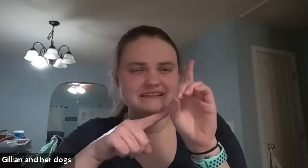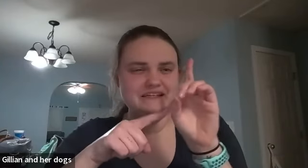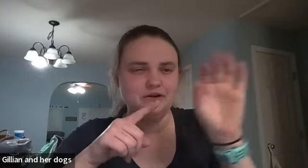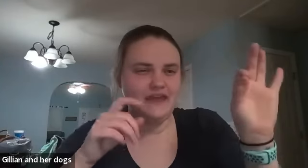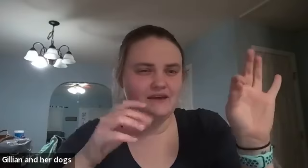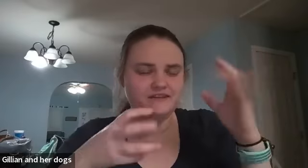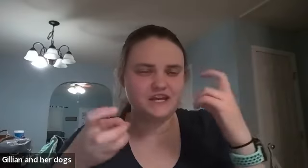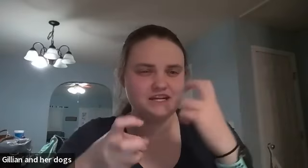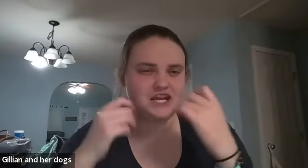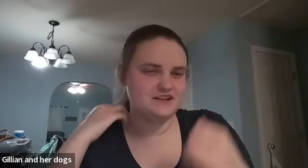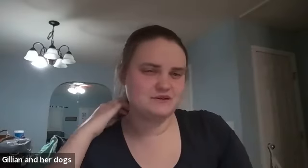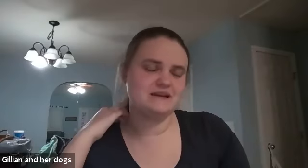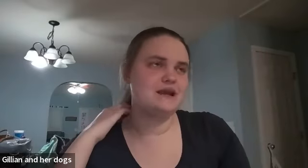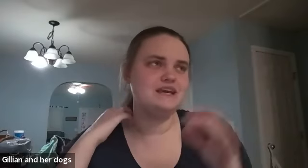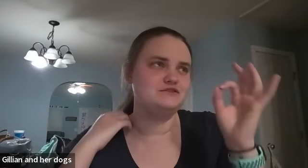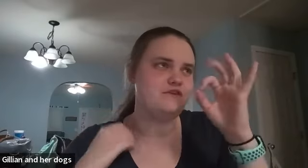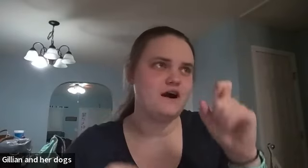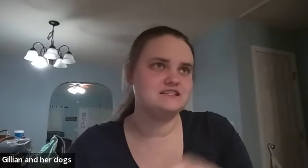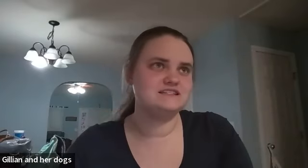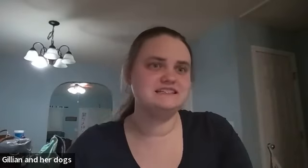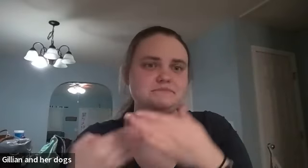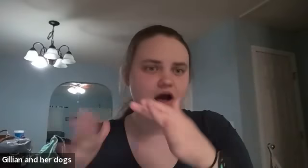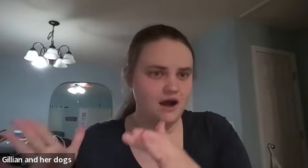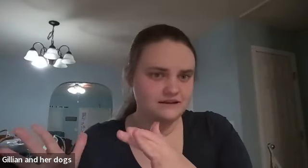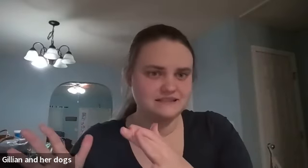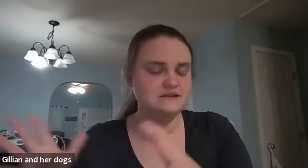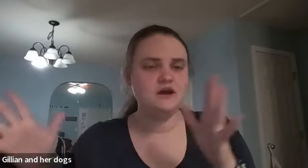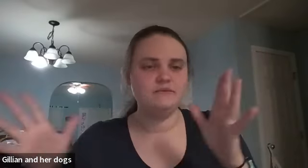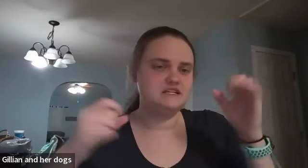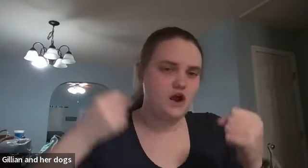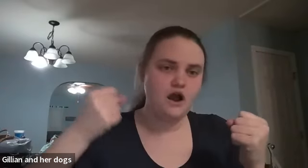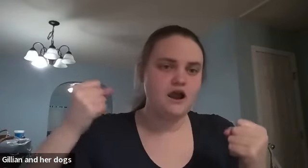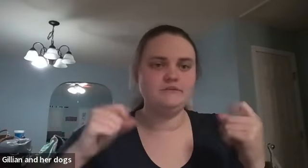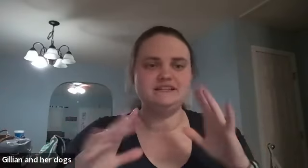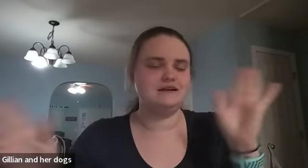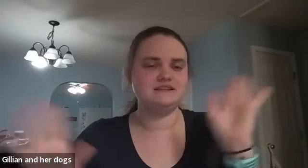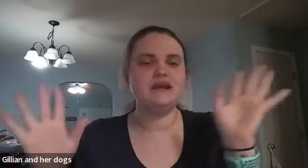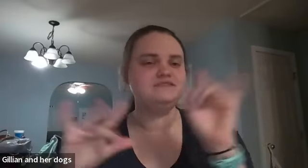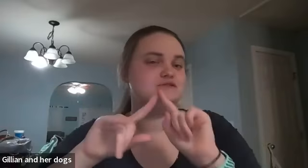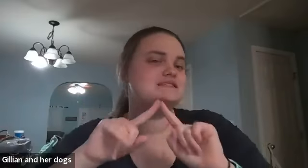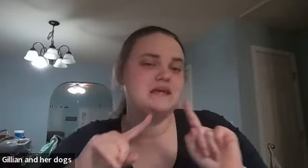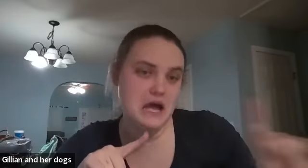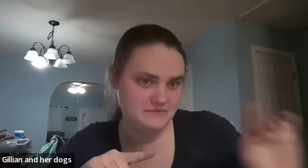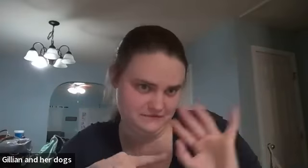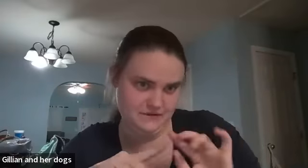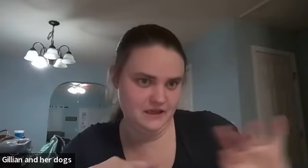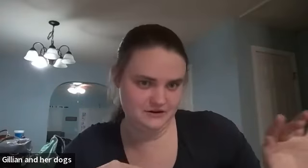D or the F to kind of challenge, but I was like, I can't do fox because I did box and we did car and I was like, we have to do some different letters.